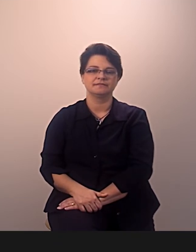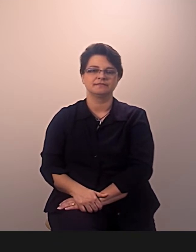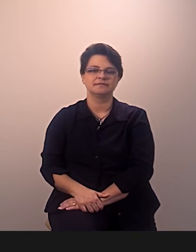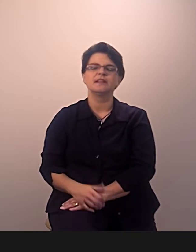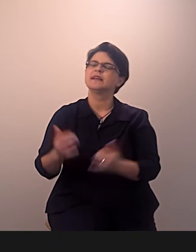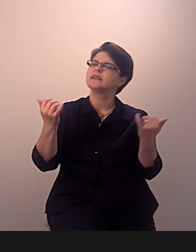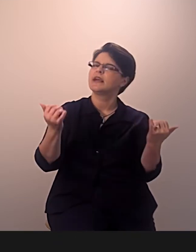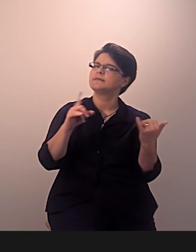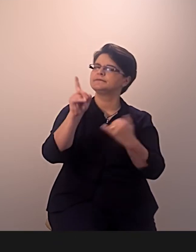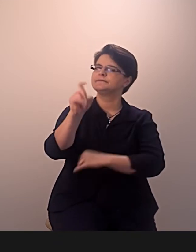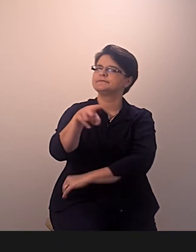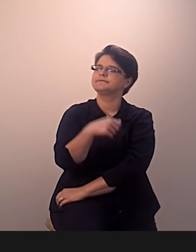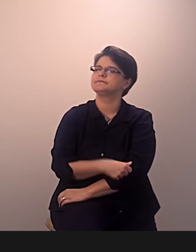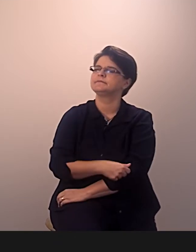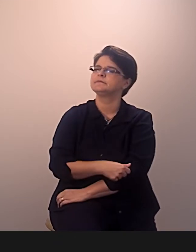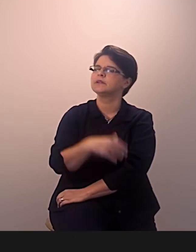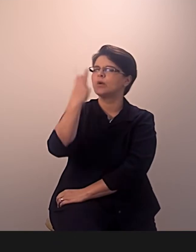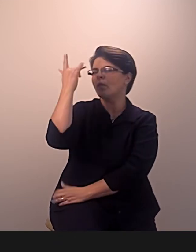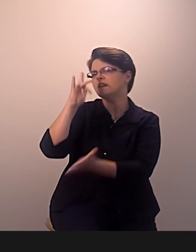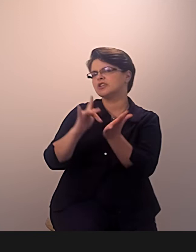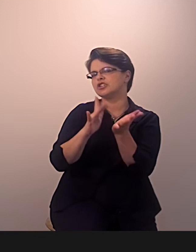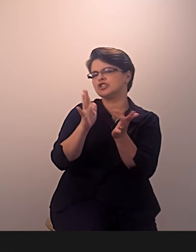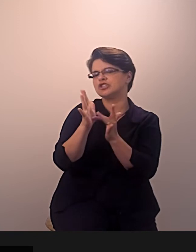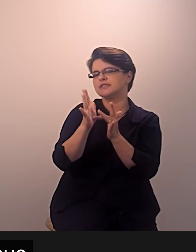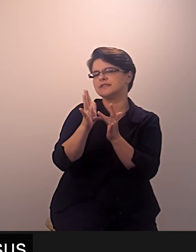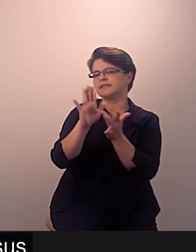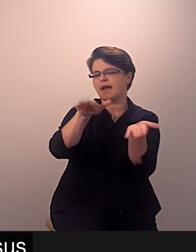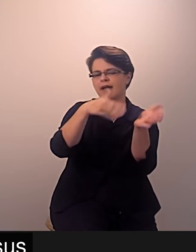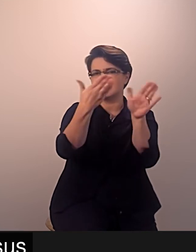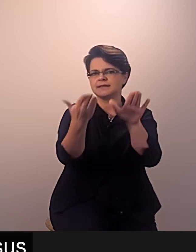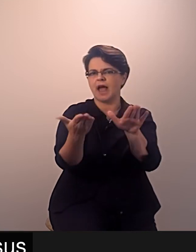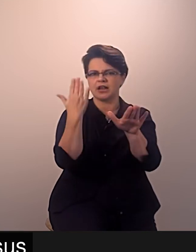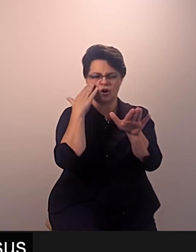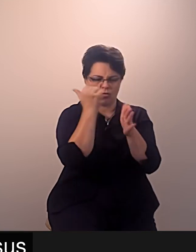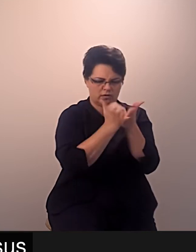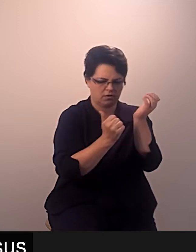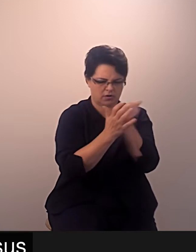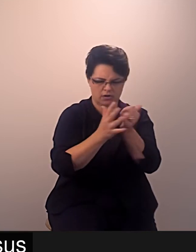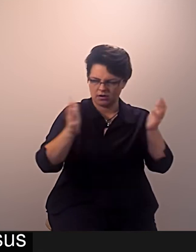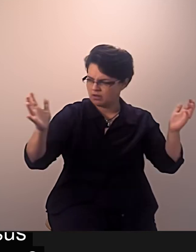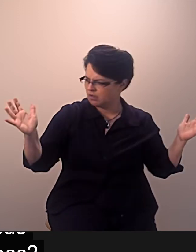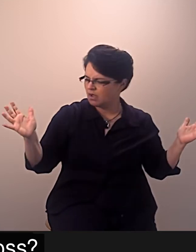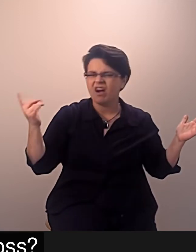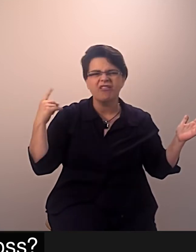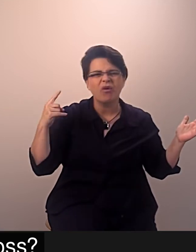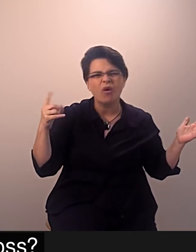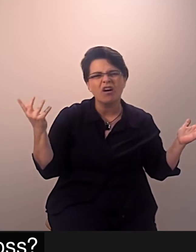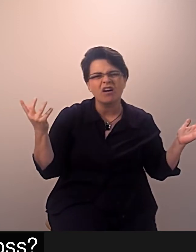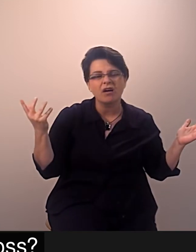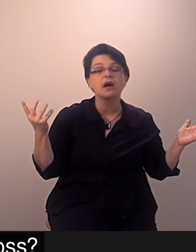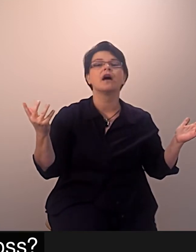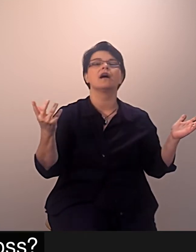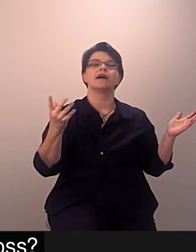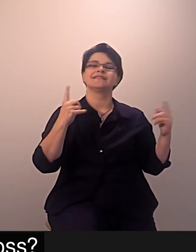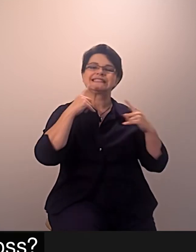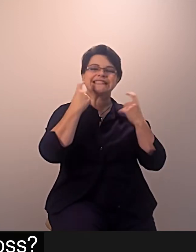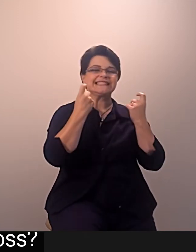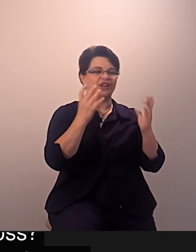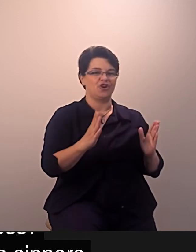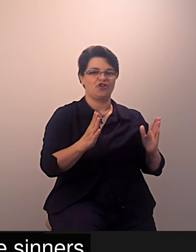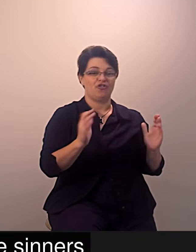Why did Jesus die on the cross? Jesus died to save sinners from the punishment of